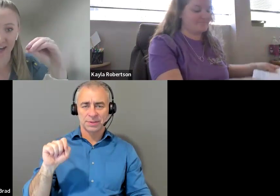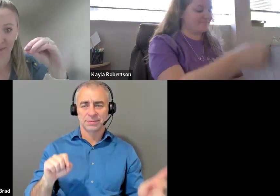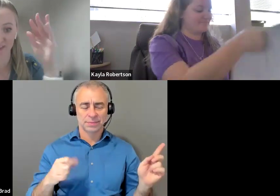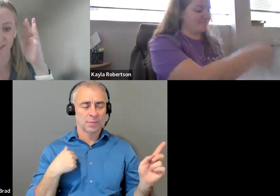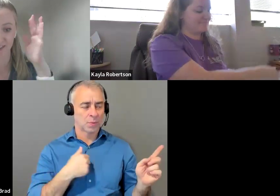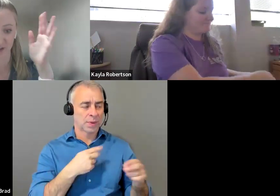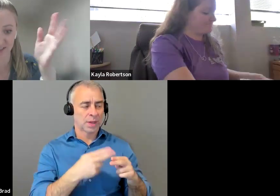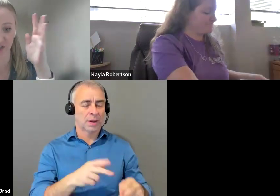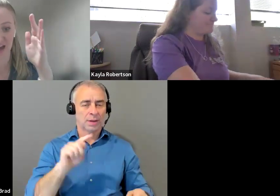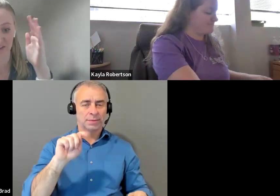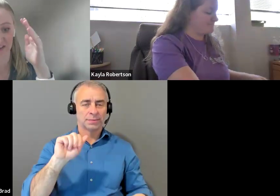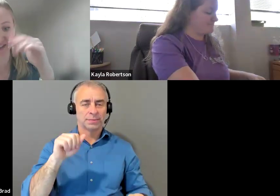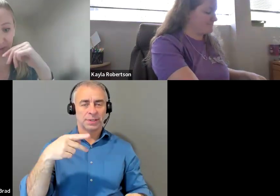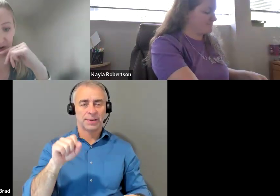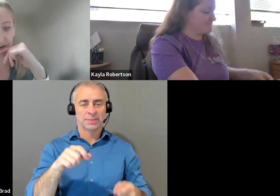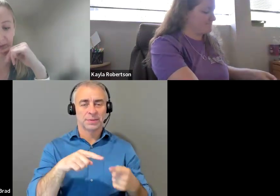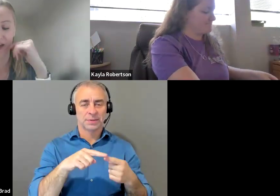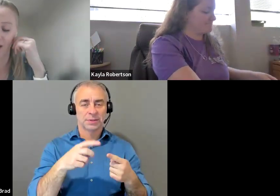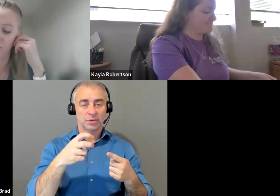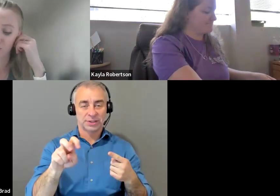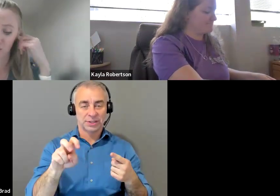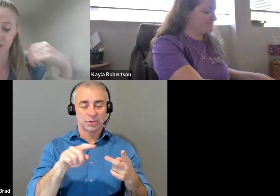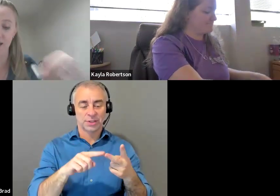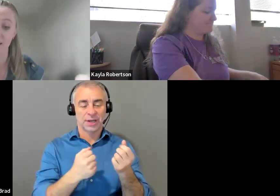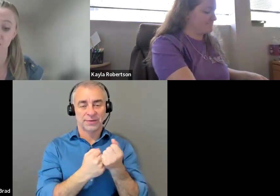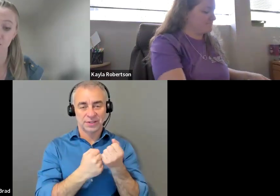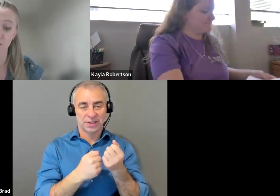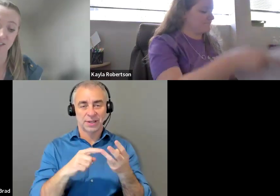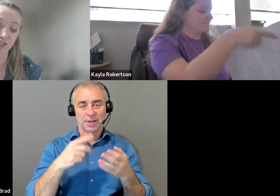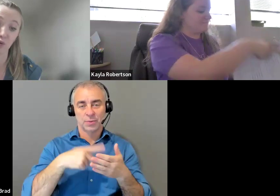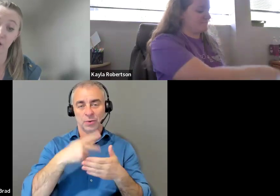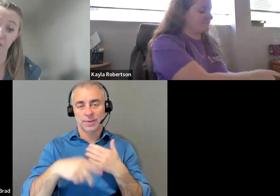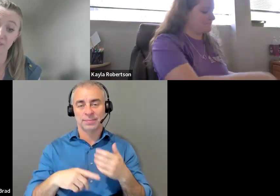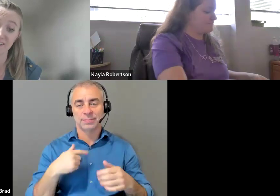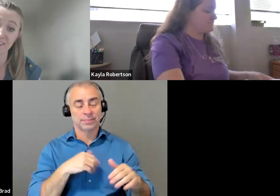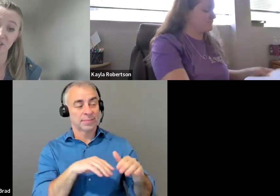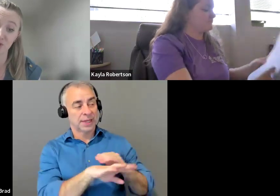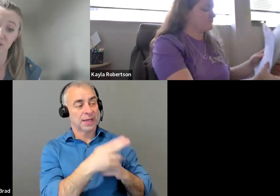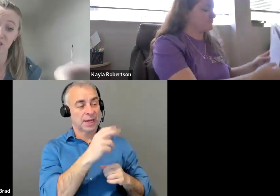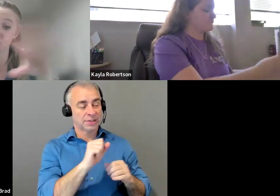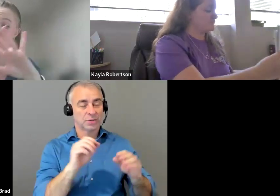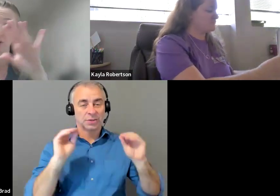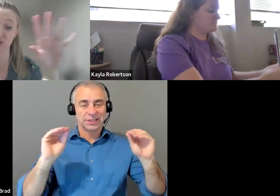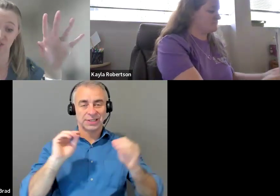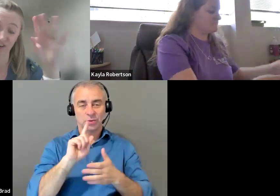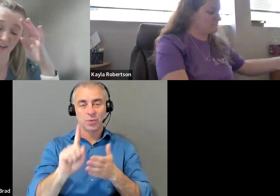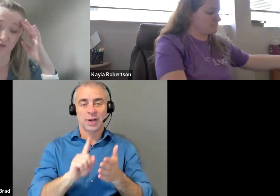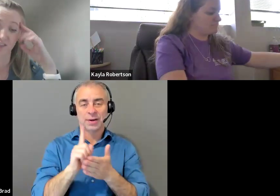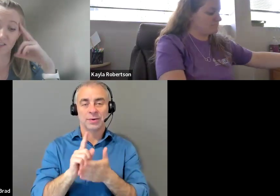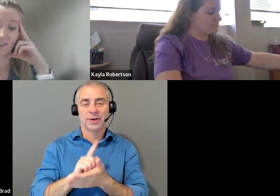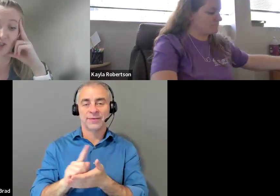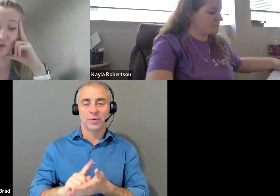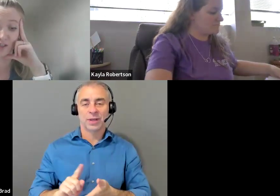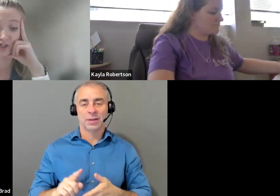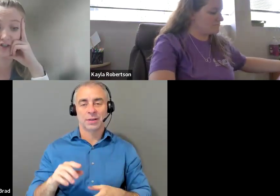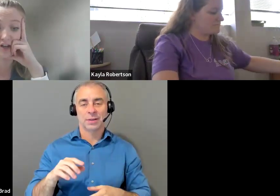call it TAPS. It's a transition advocacy program. We just go into the high school and teach a 1 hour lesson each a week to a bunch of different high schools